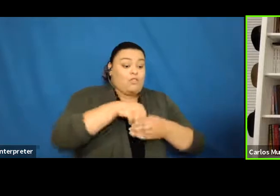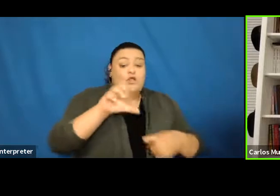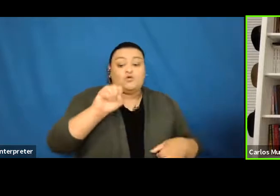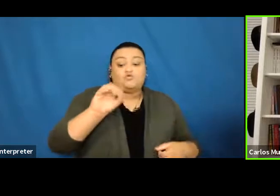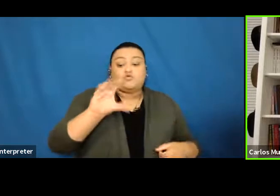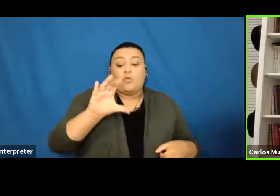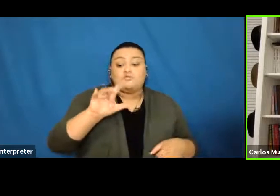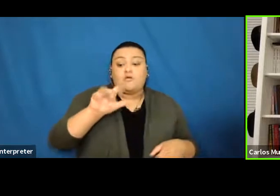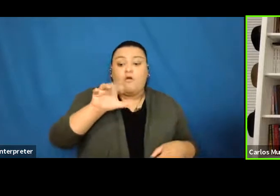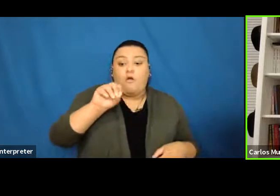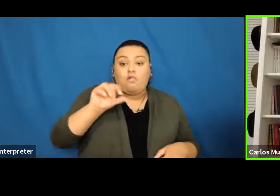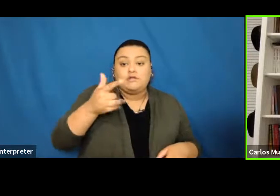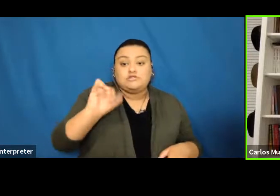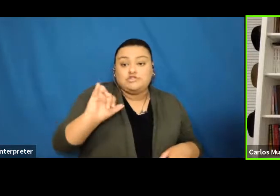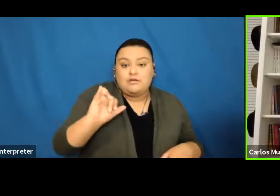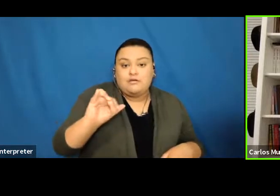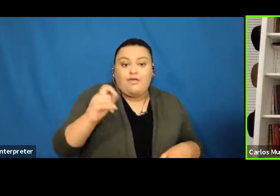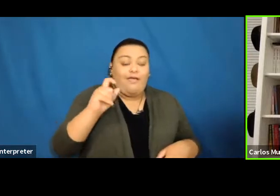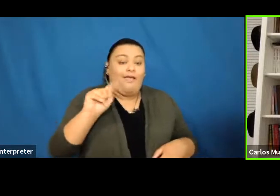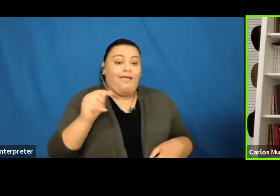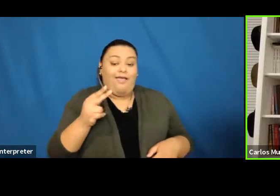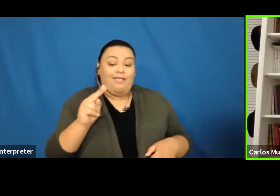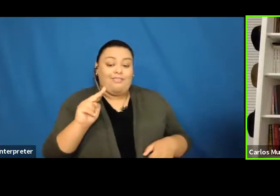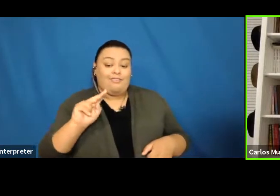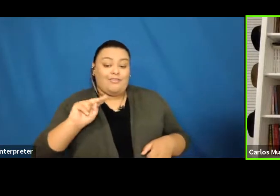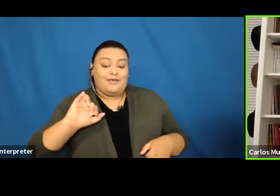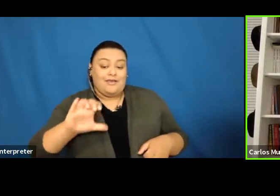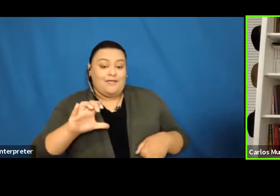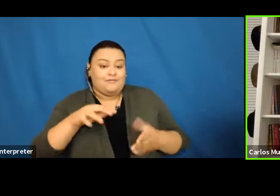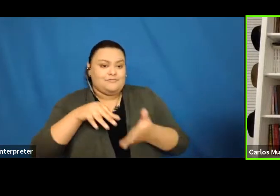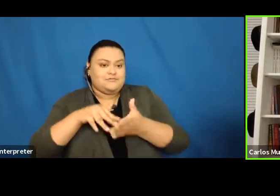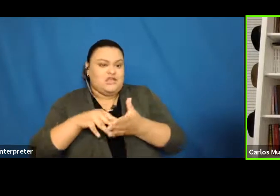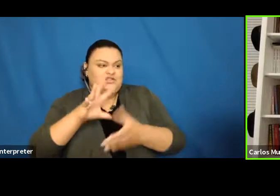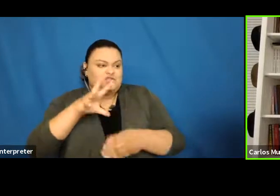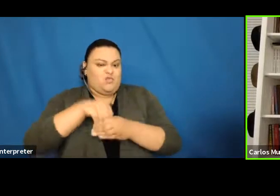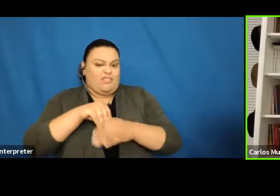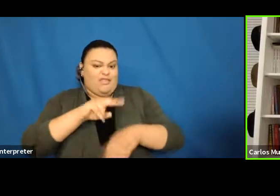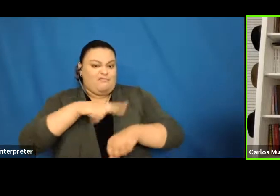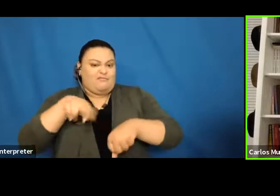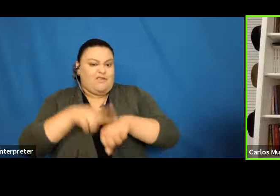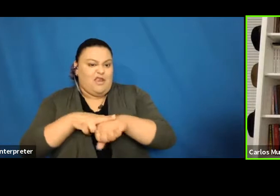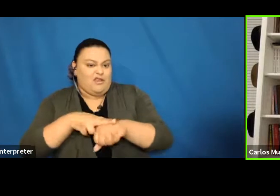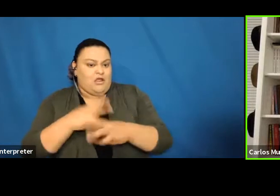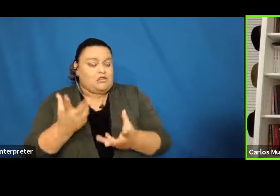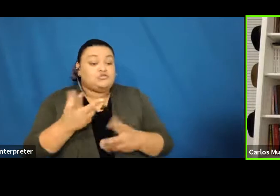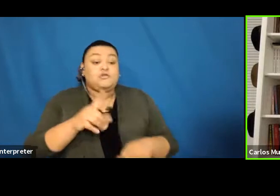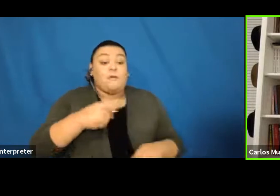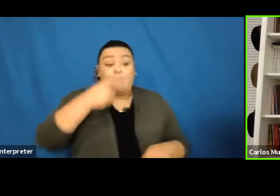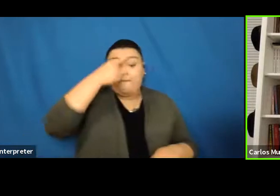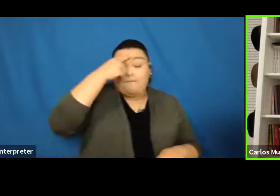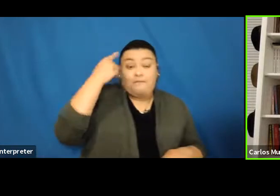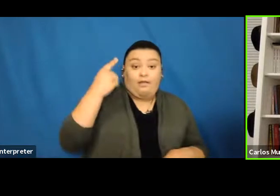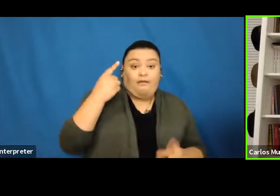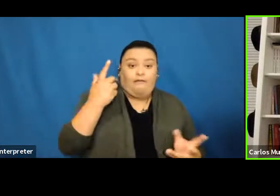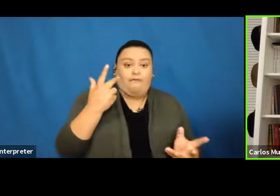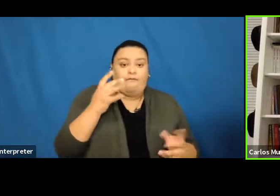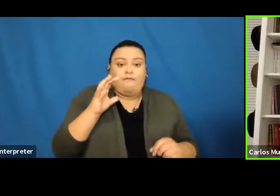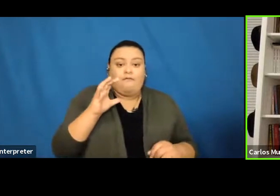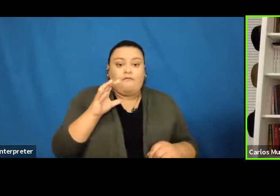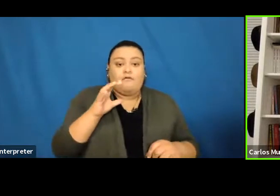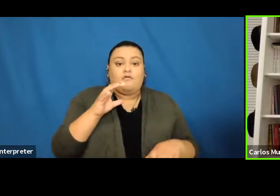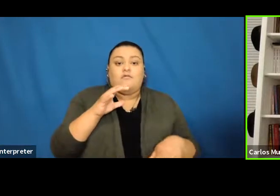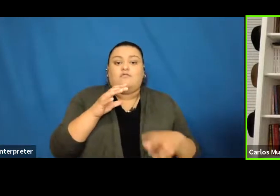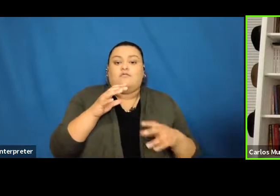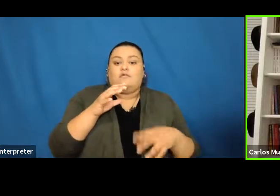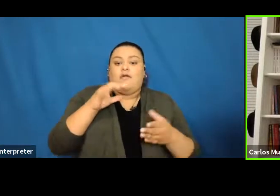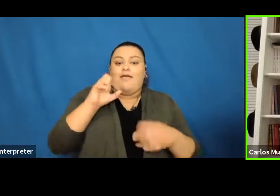that are ethnic studies, in nature. You know what I'm saying? Without calling it ethnic studies, to teach about those kinds of